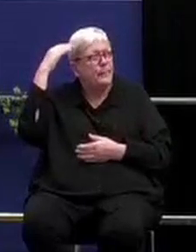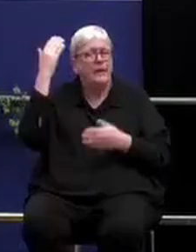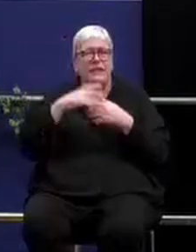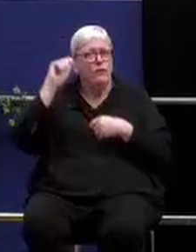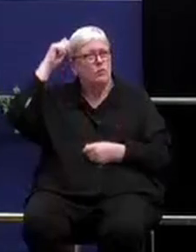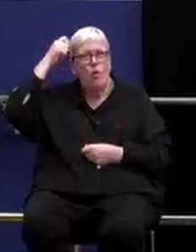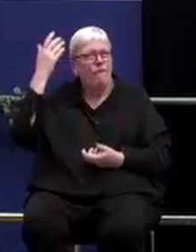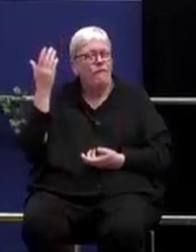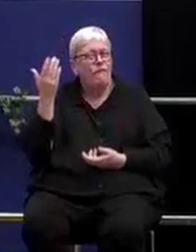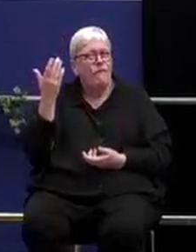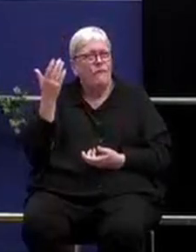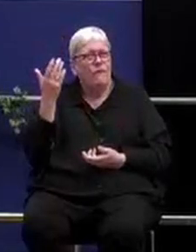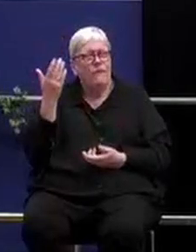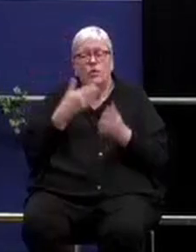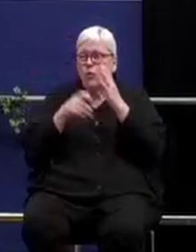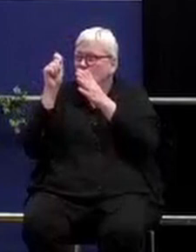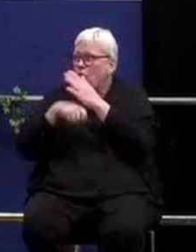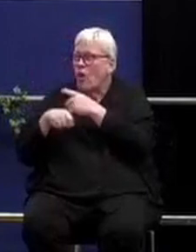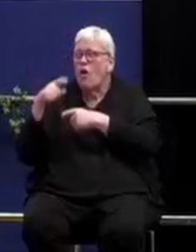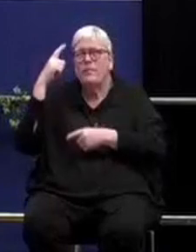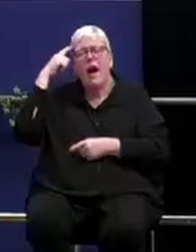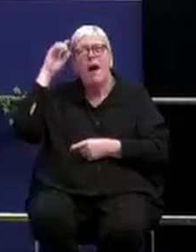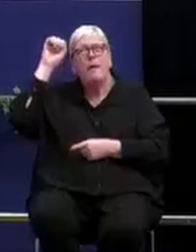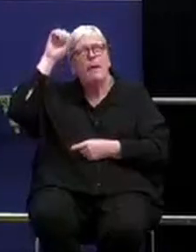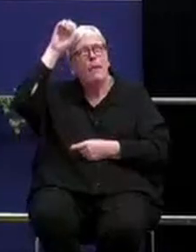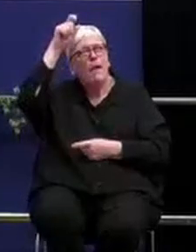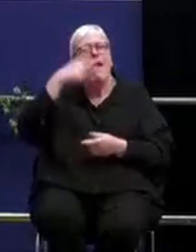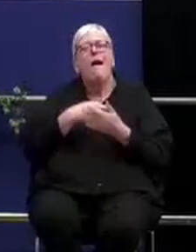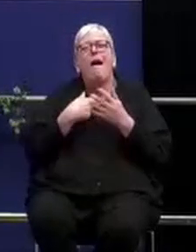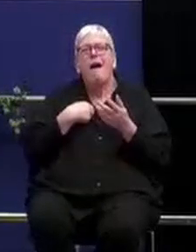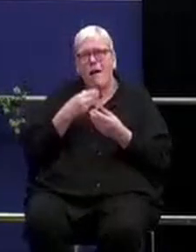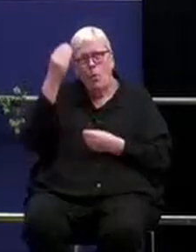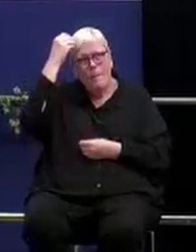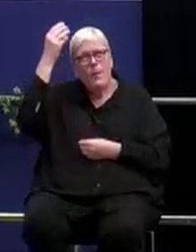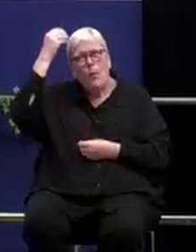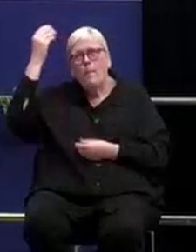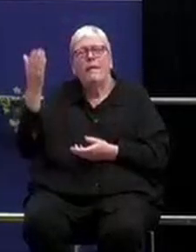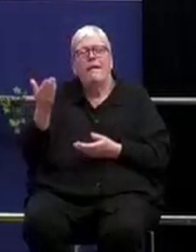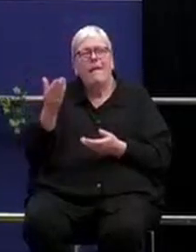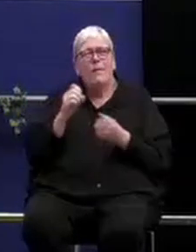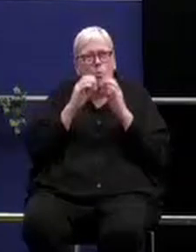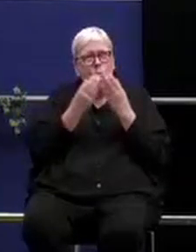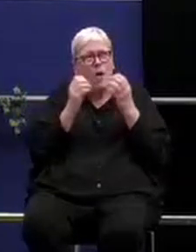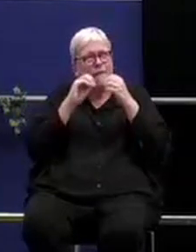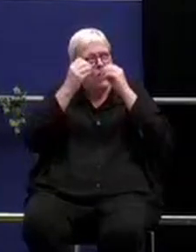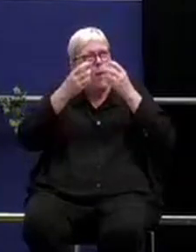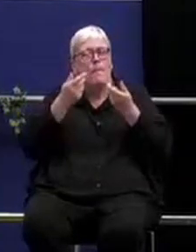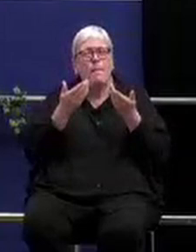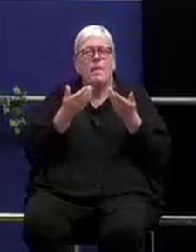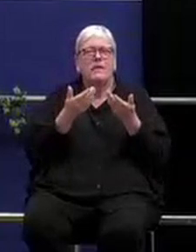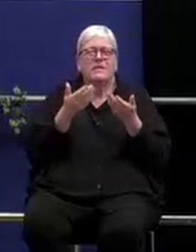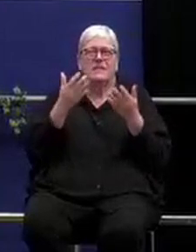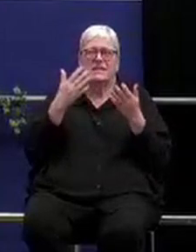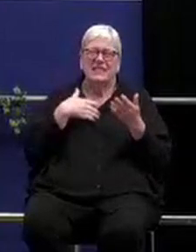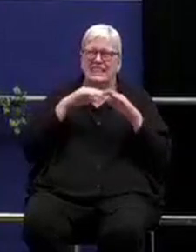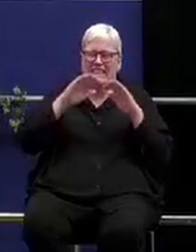always, you could go to the shop and something will grab your attention before you know what this world is kind of forming in your head. So yeah, but physically sitting down